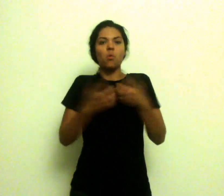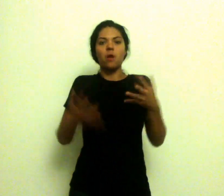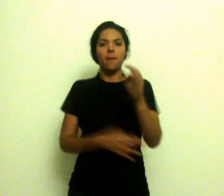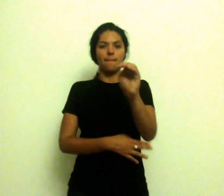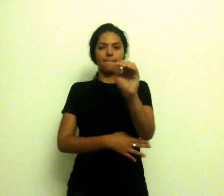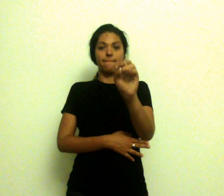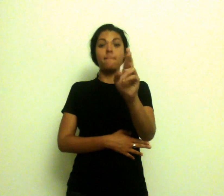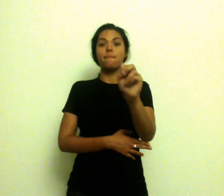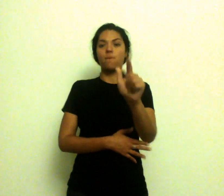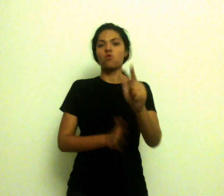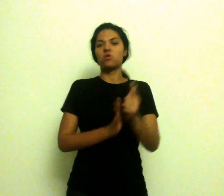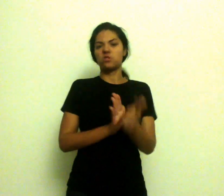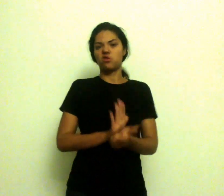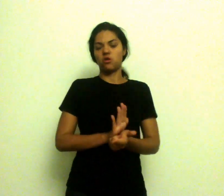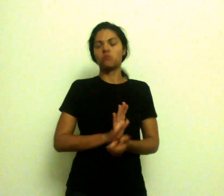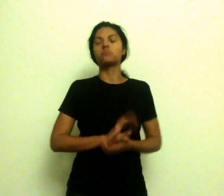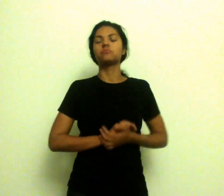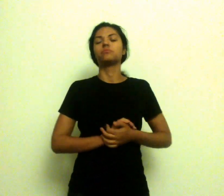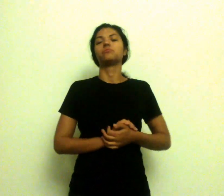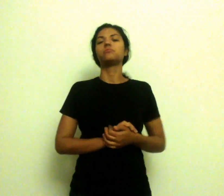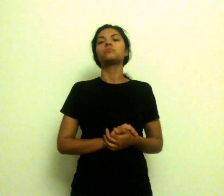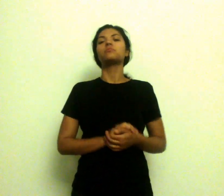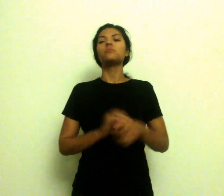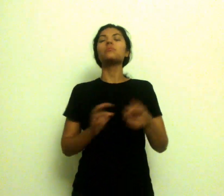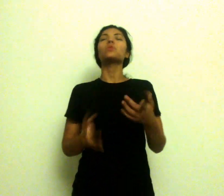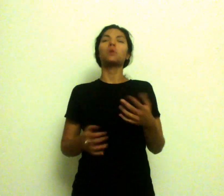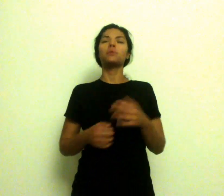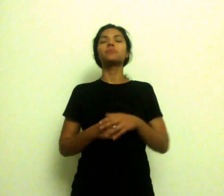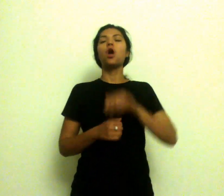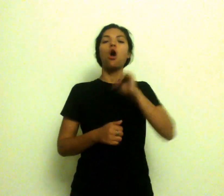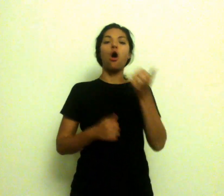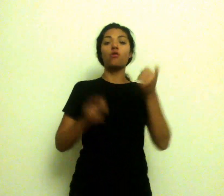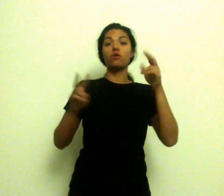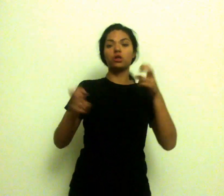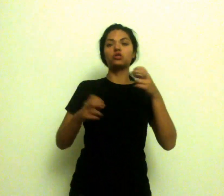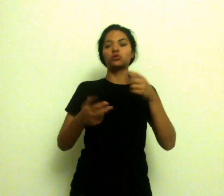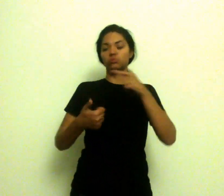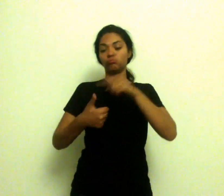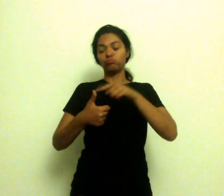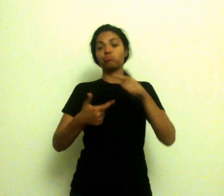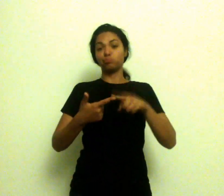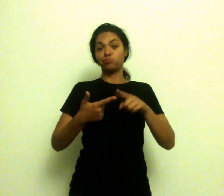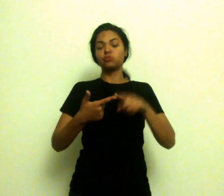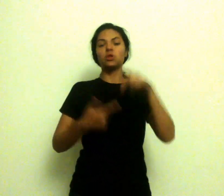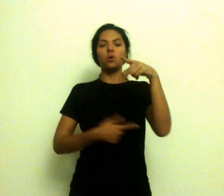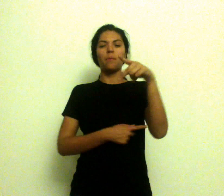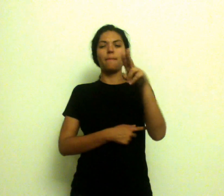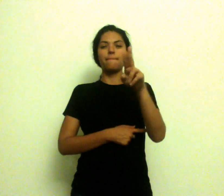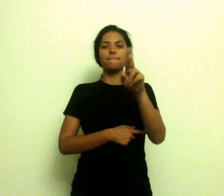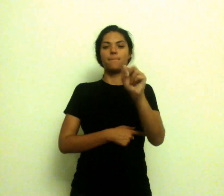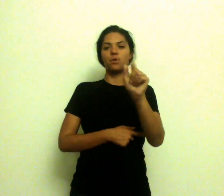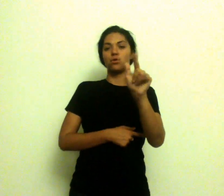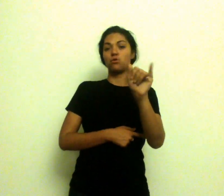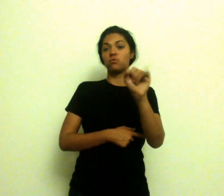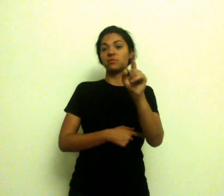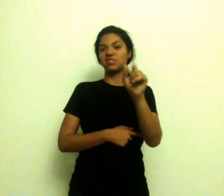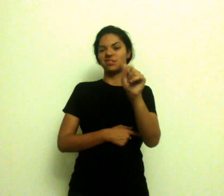have a competing number of worldviews available to our members and no one worldview is dominant. A competing number